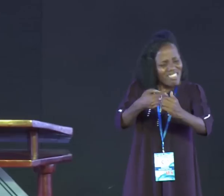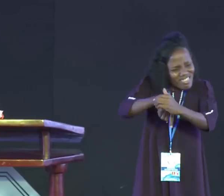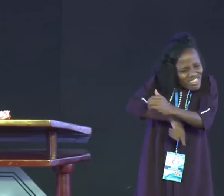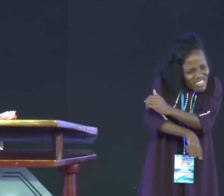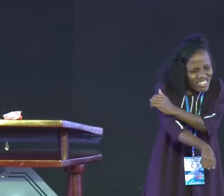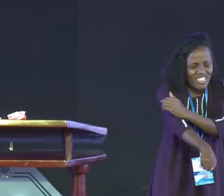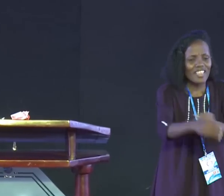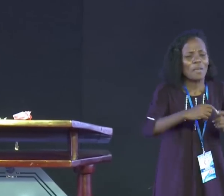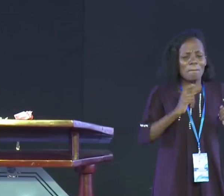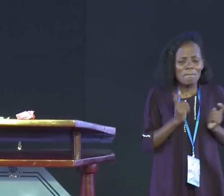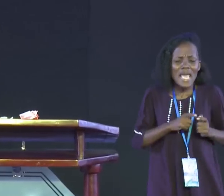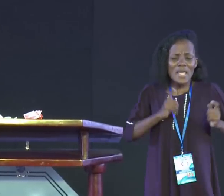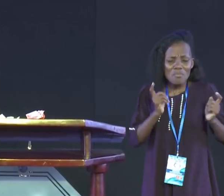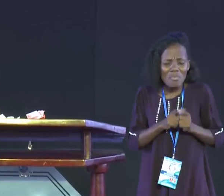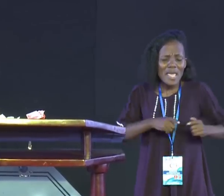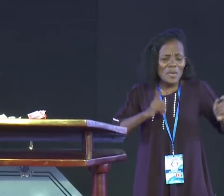In pain.